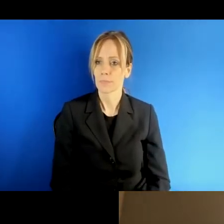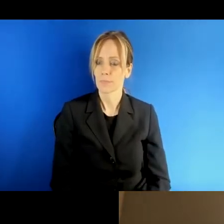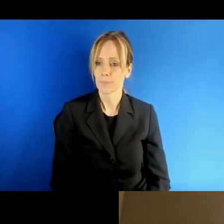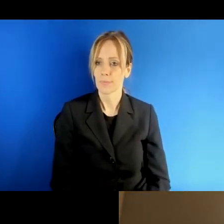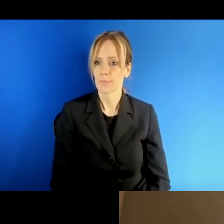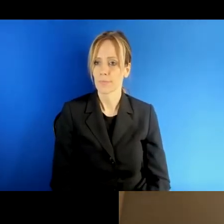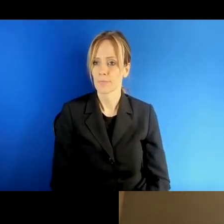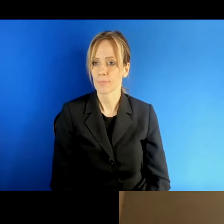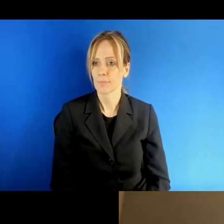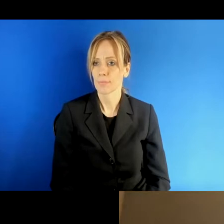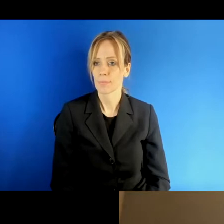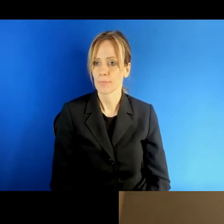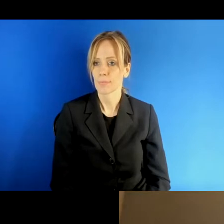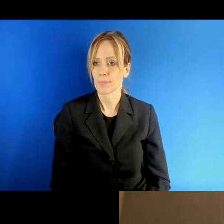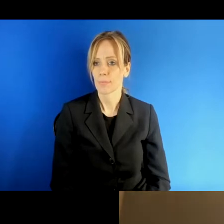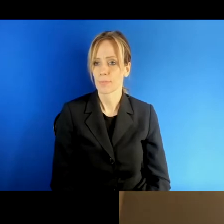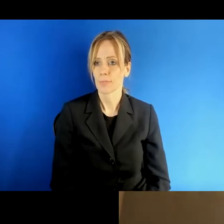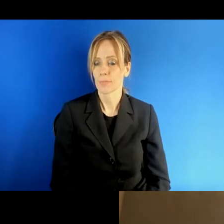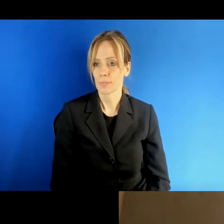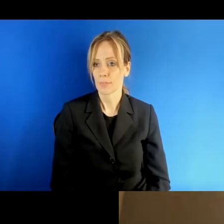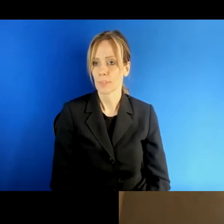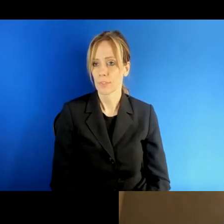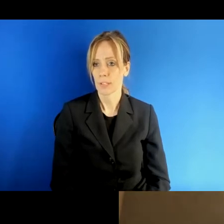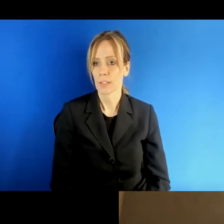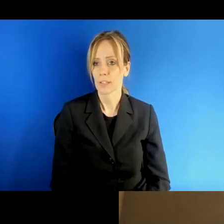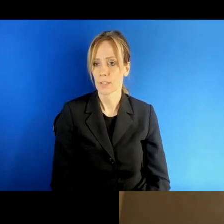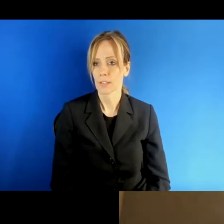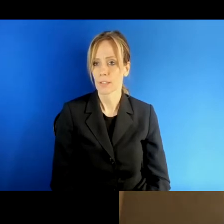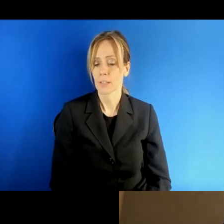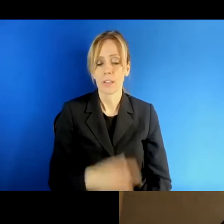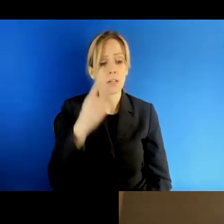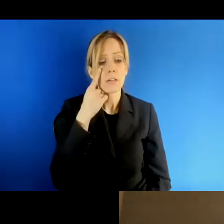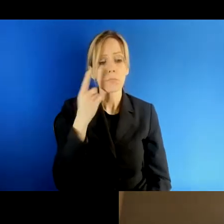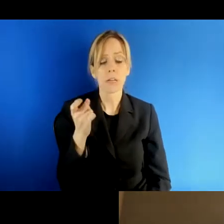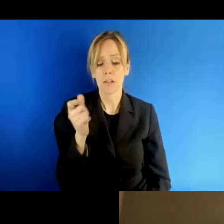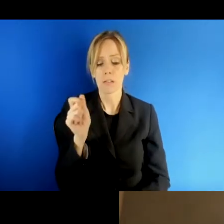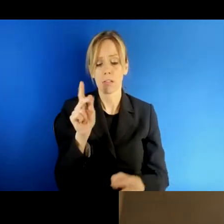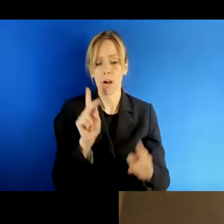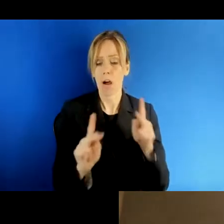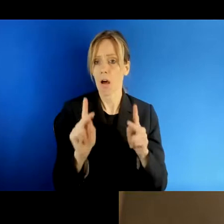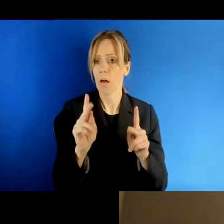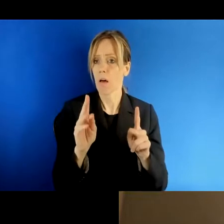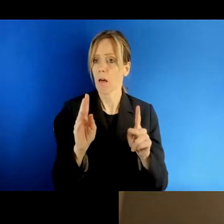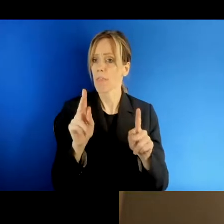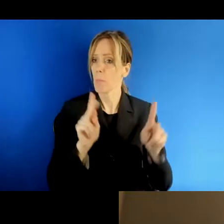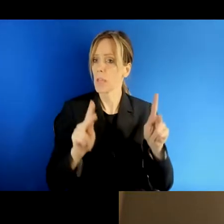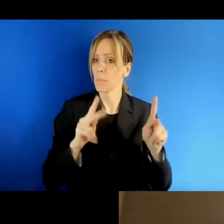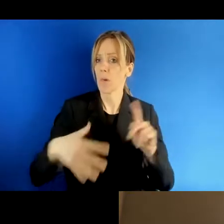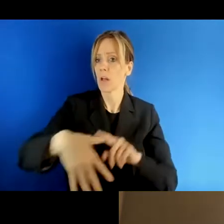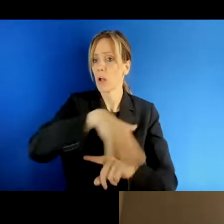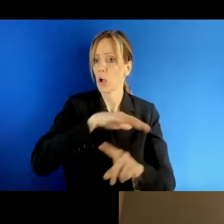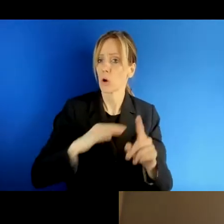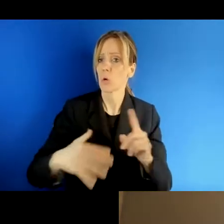because adults around me are like conditioned to tell